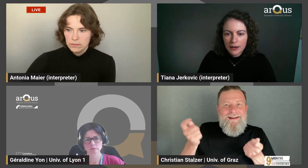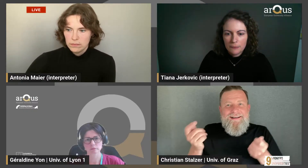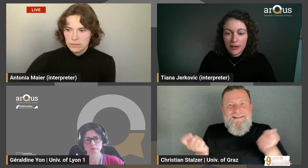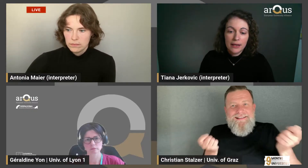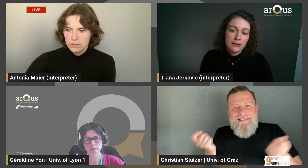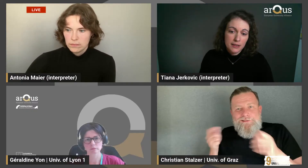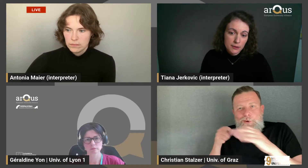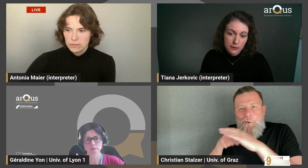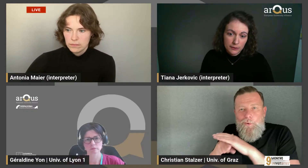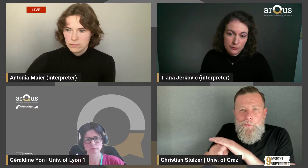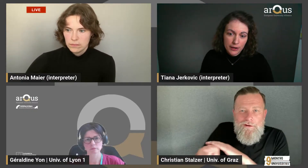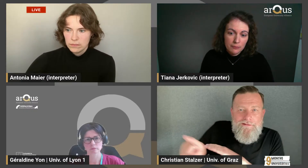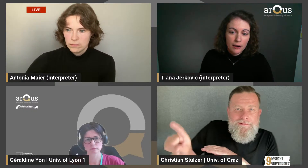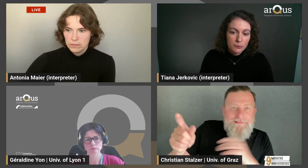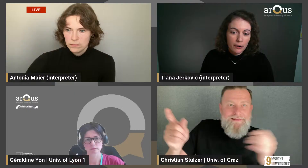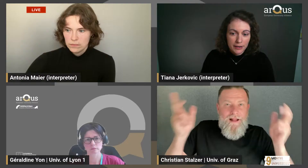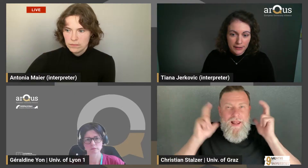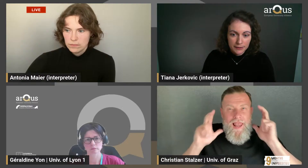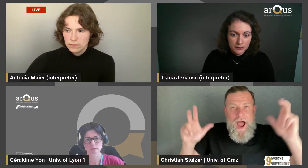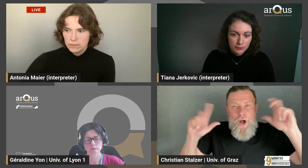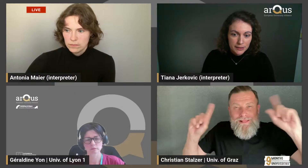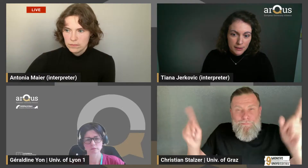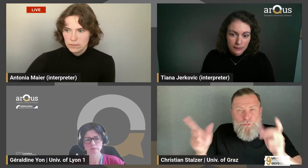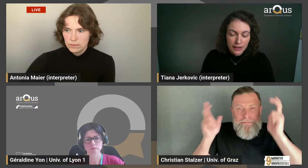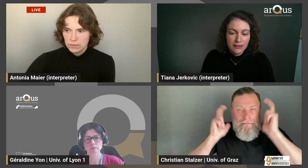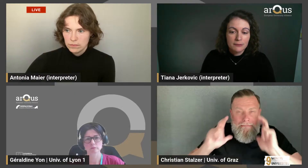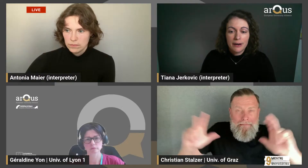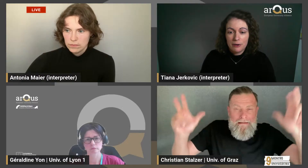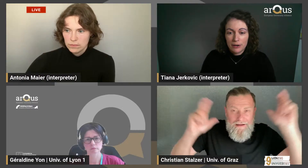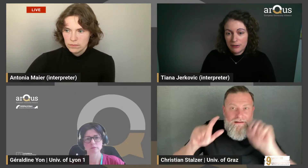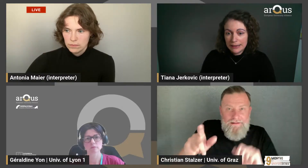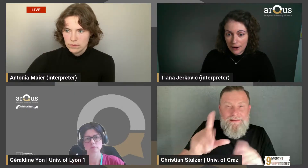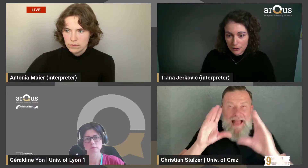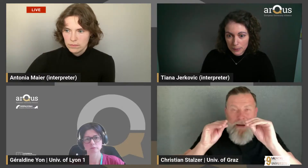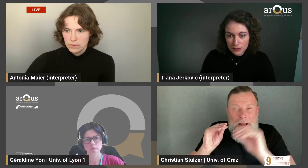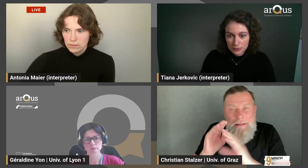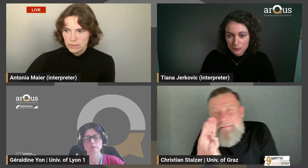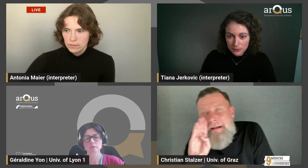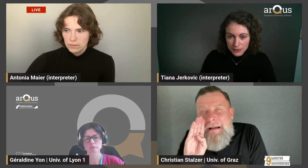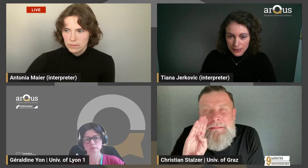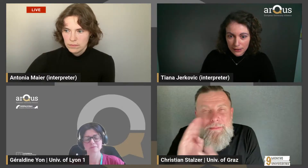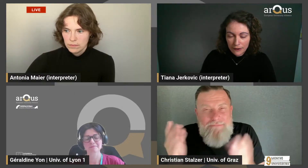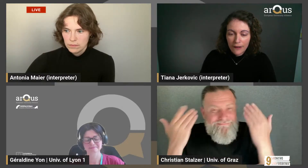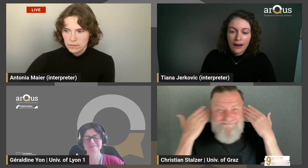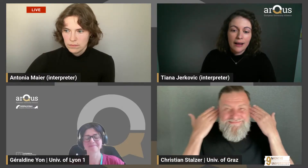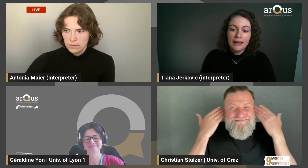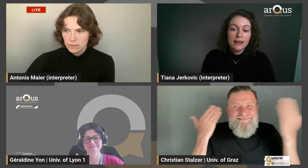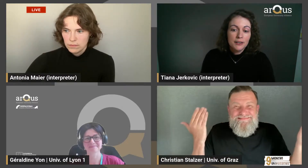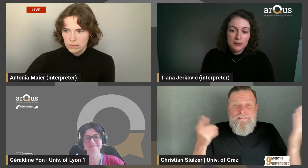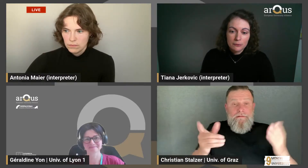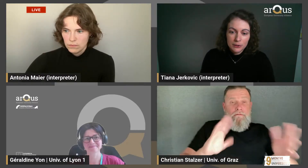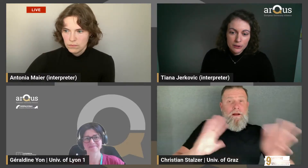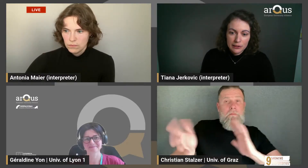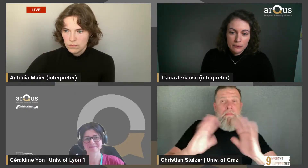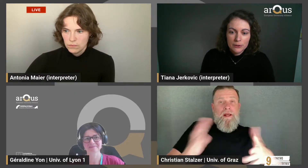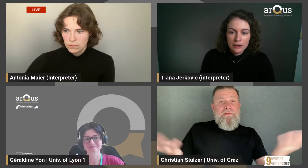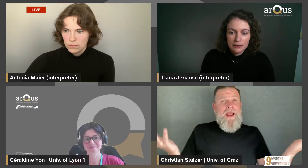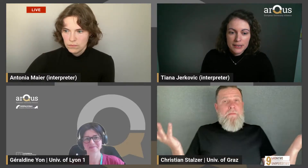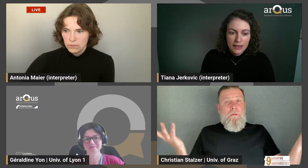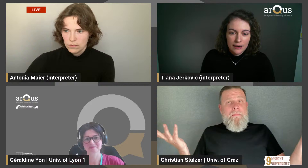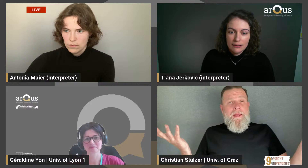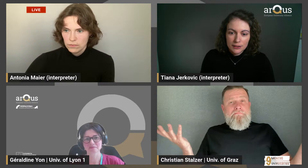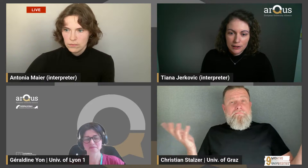if I am at a disco, if I'm out partying, for example, and it's very, very loud because of the music, and usually you